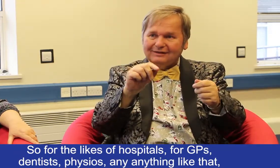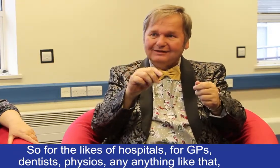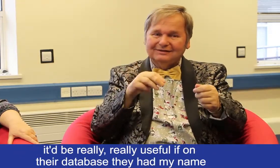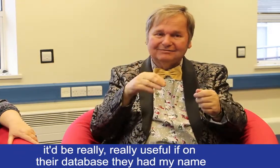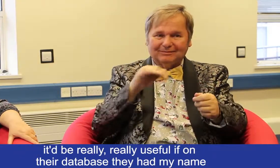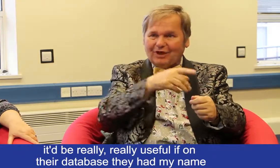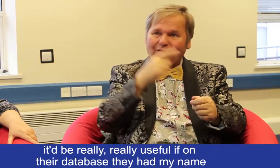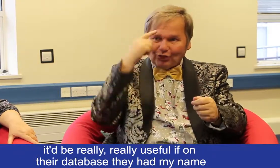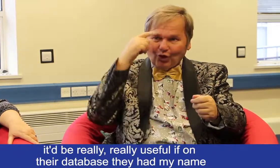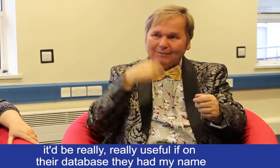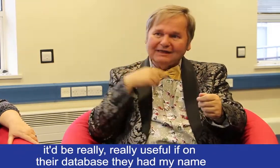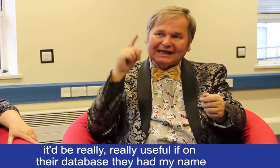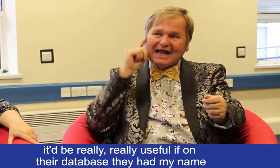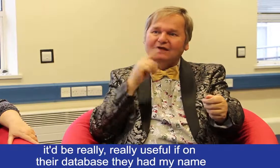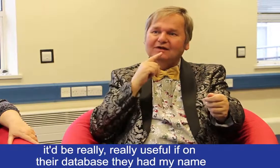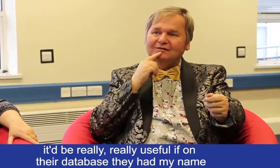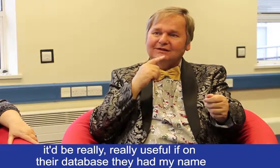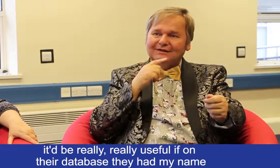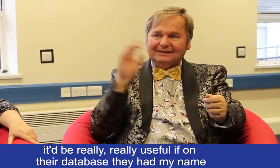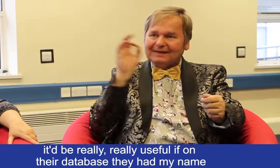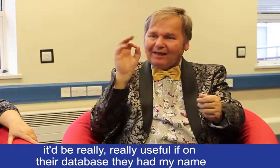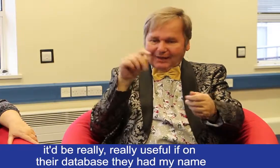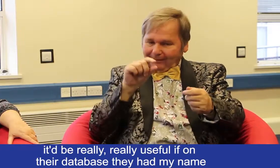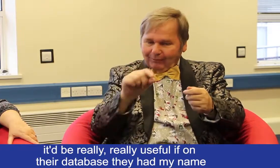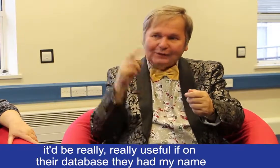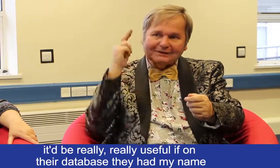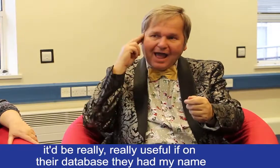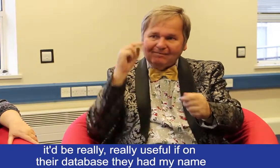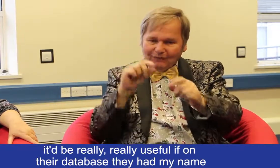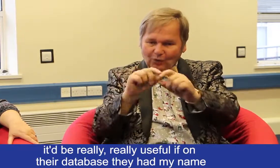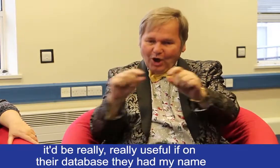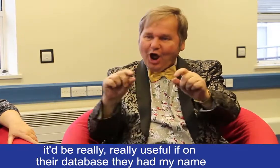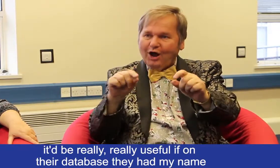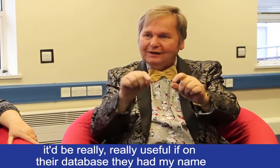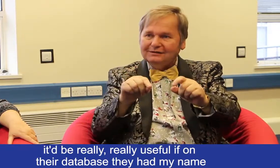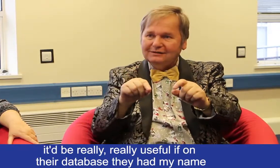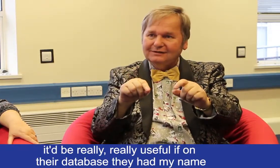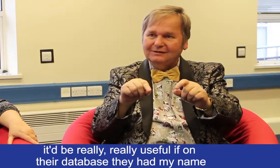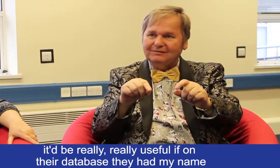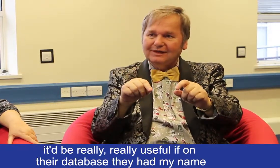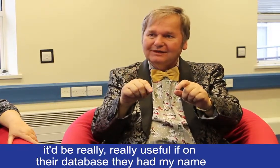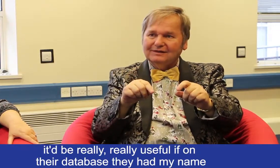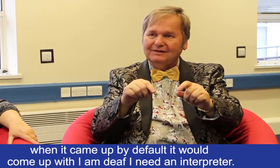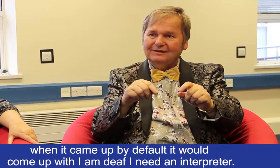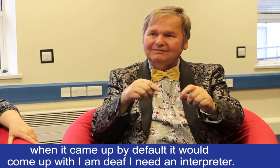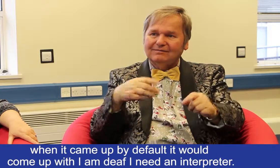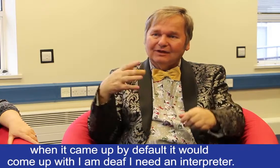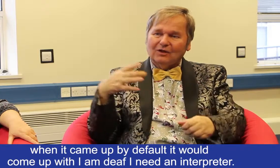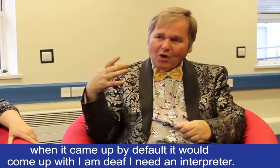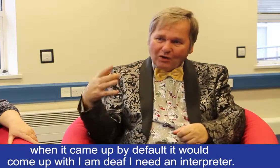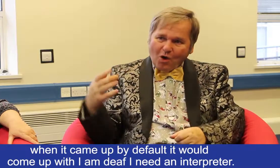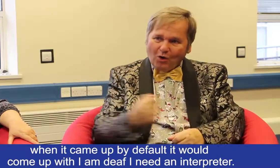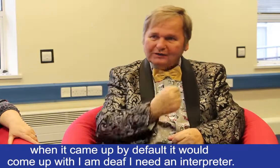anything like that, it would be really useful if on their database they had my name. When it came up